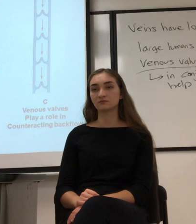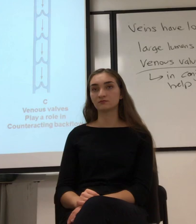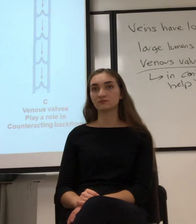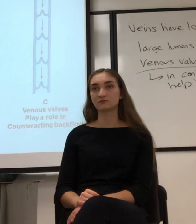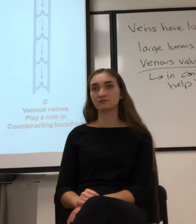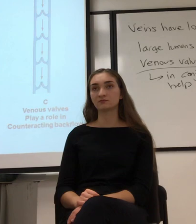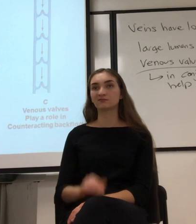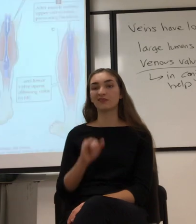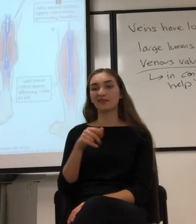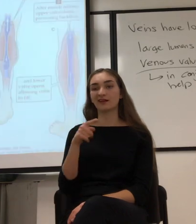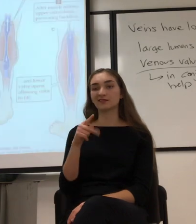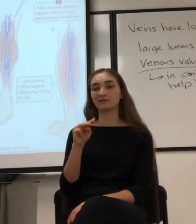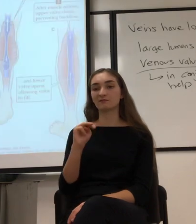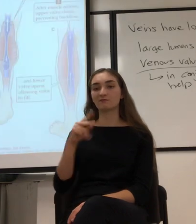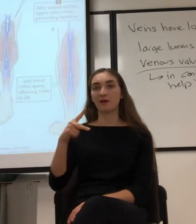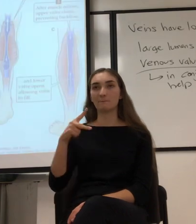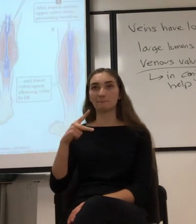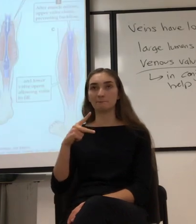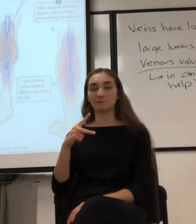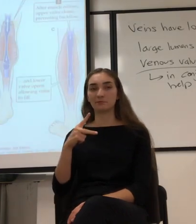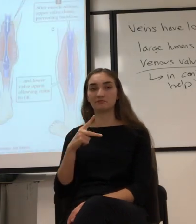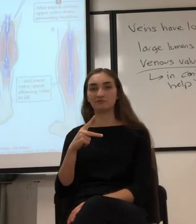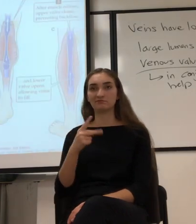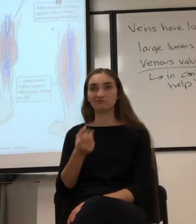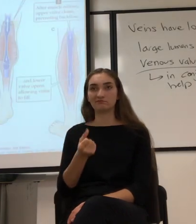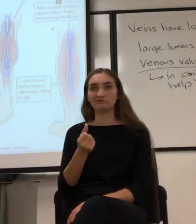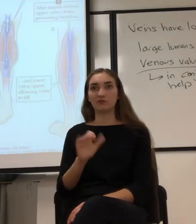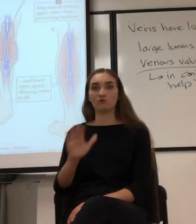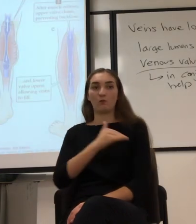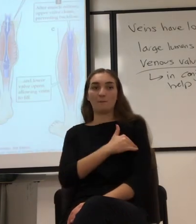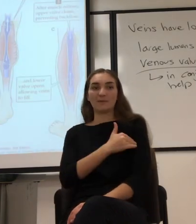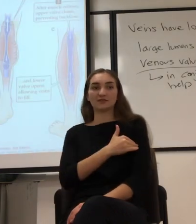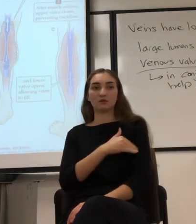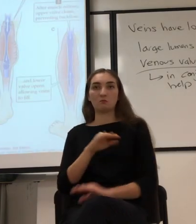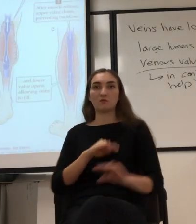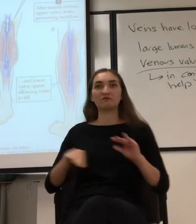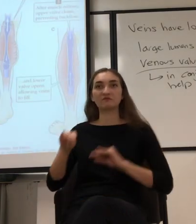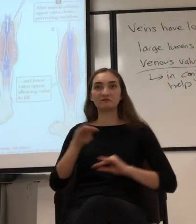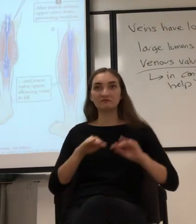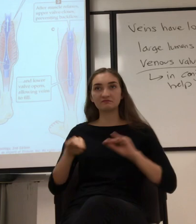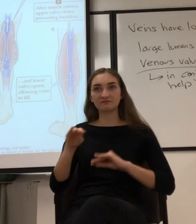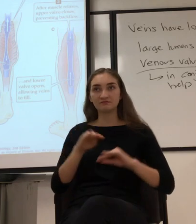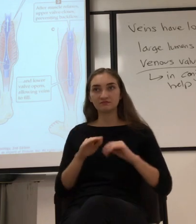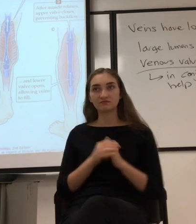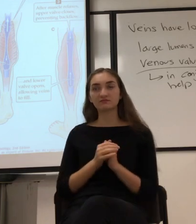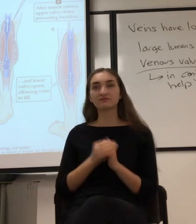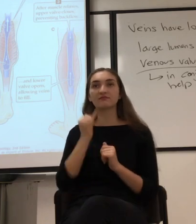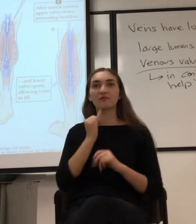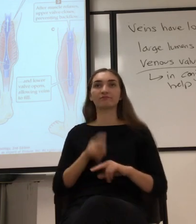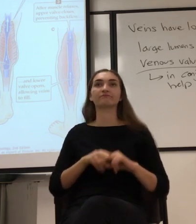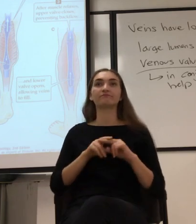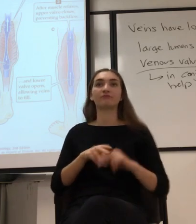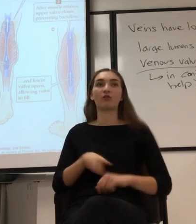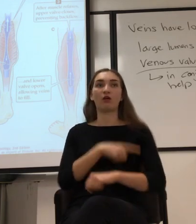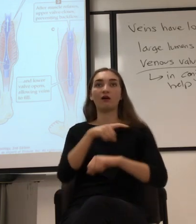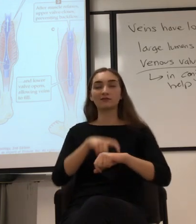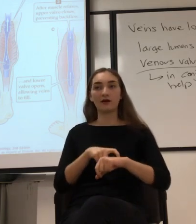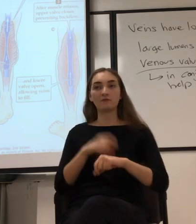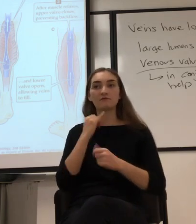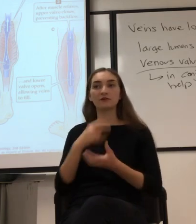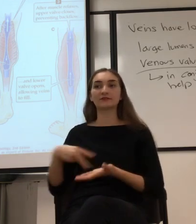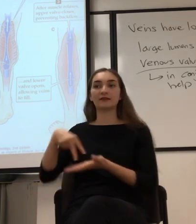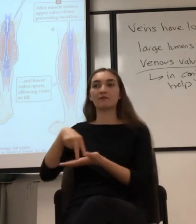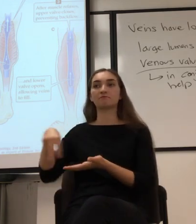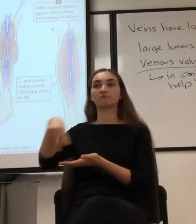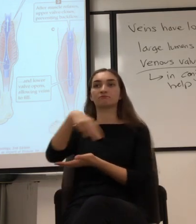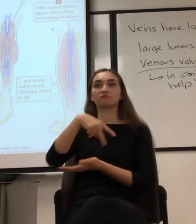That's the pump, just your muscles moving. So, you know, walking around, if you've been sitting for a long time, I should give you a break soon, so you can improve